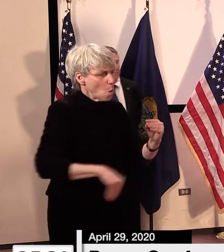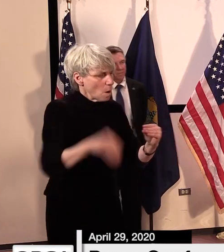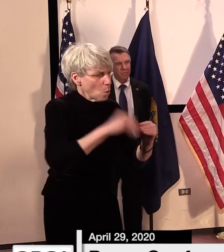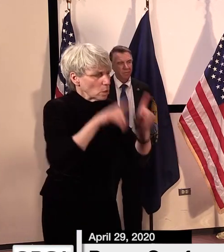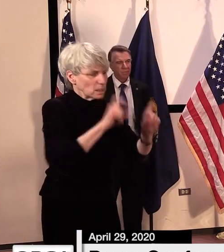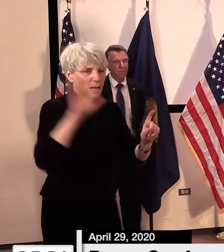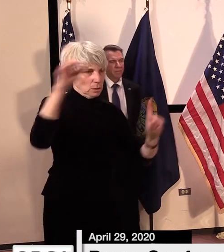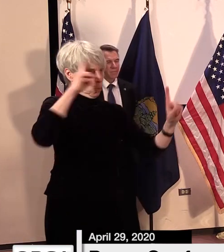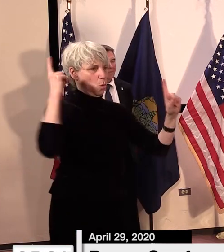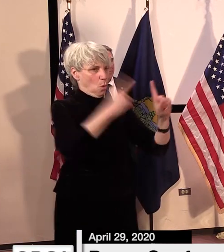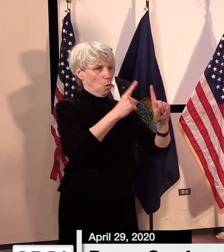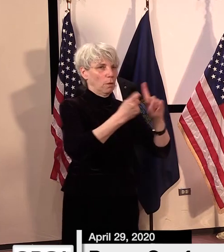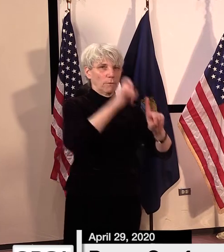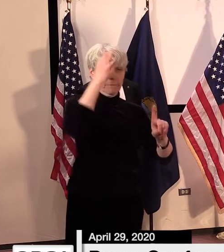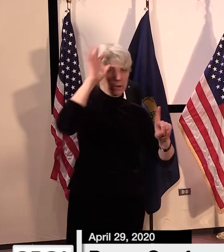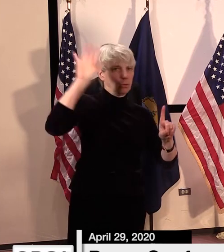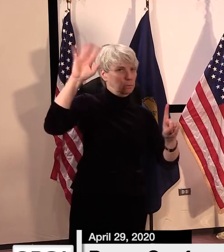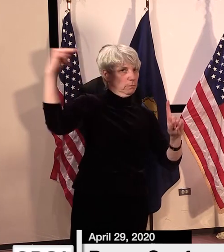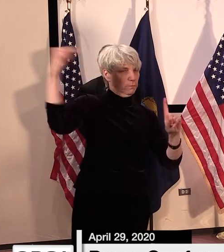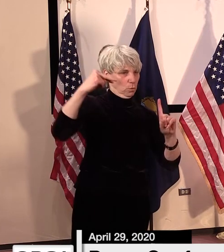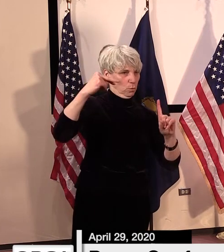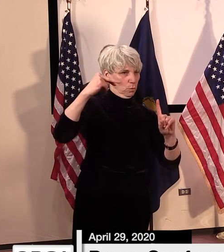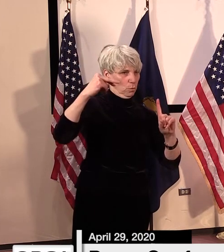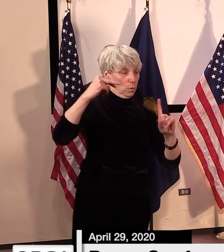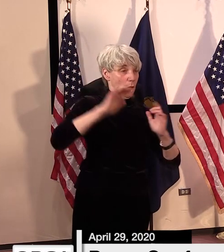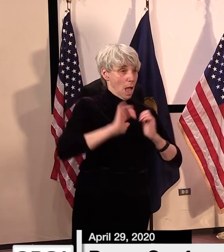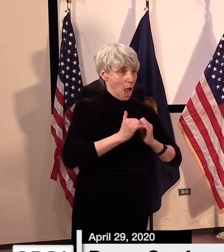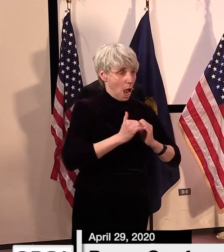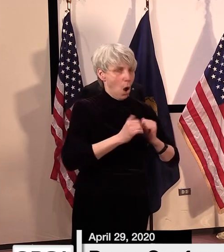That's been the focus from a national standpoint.